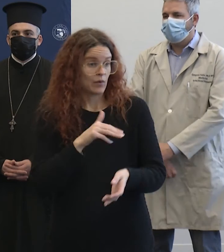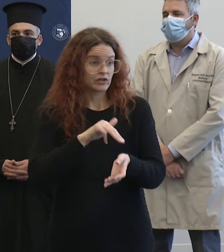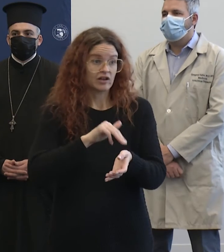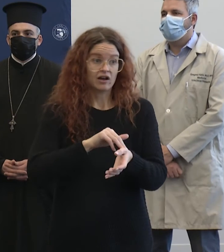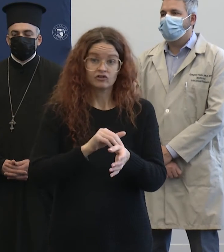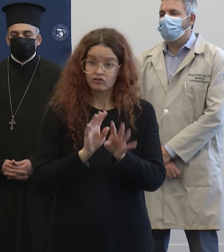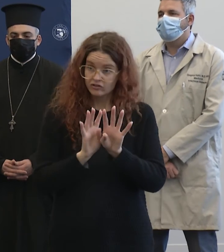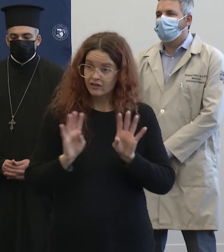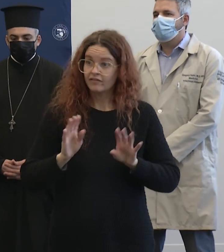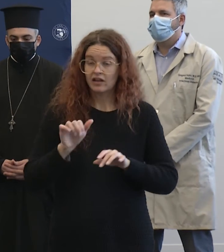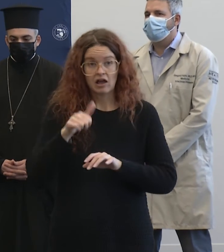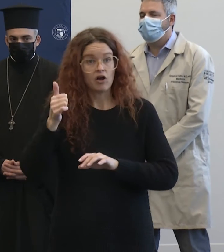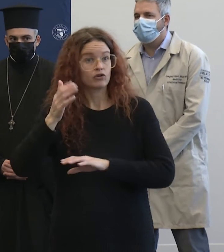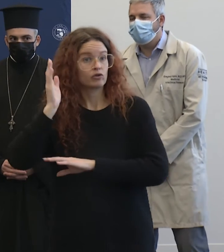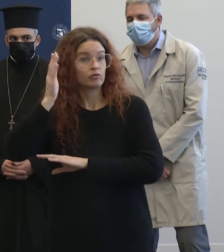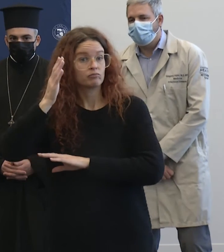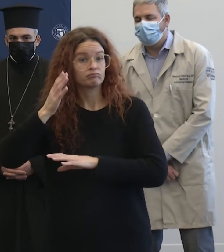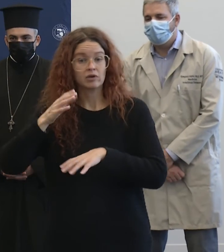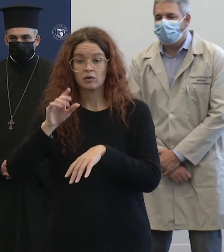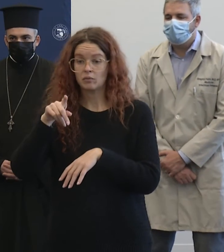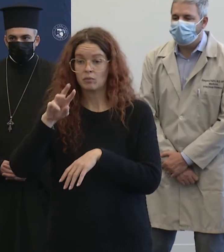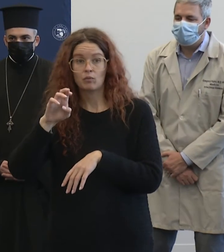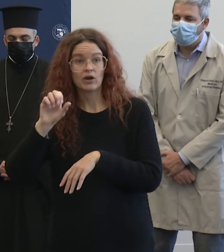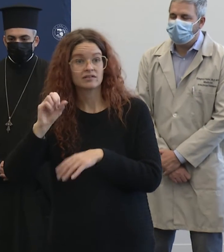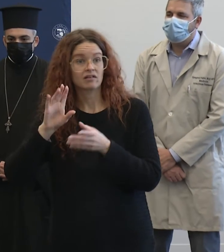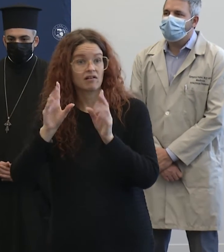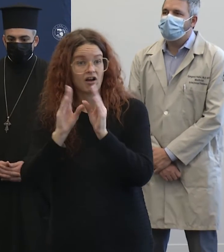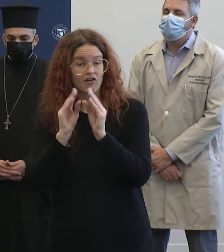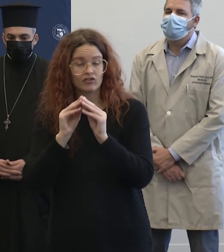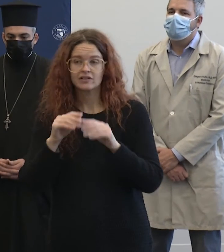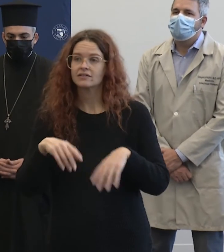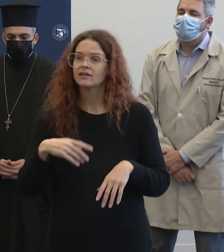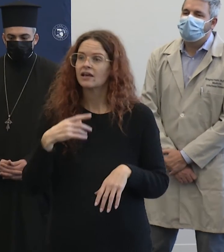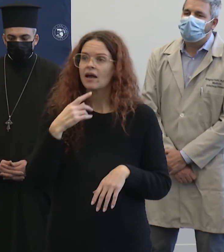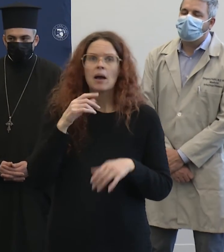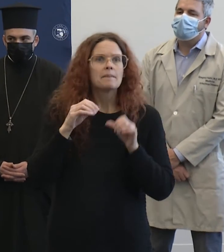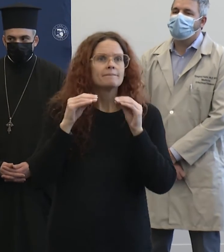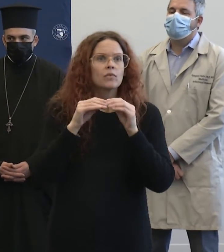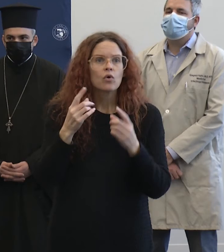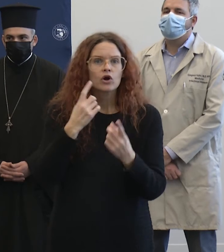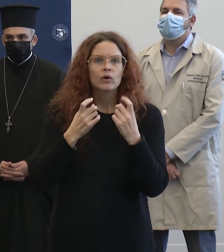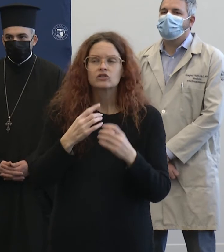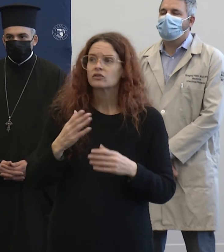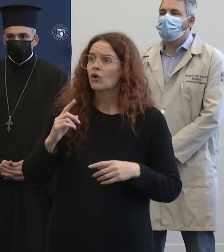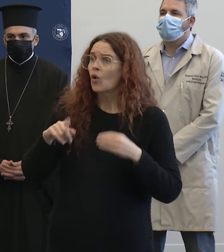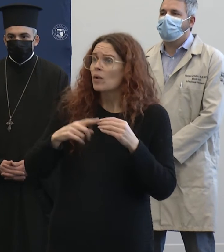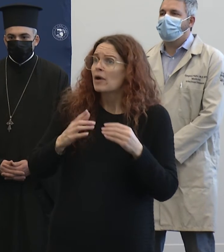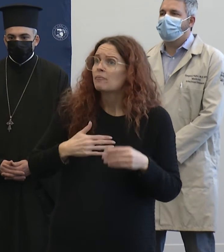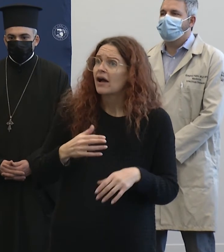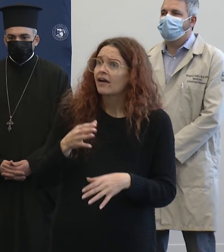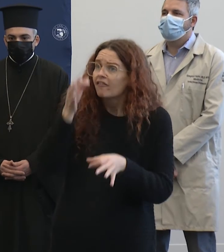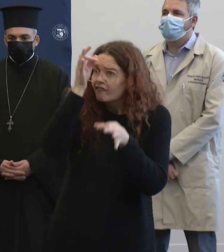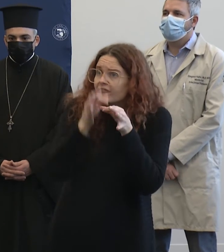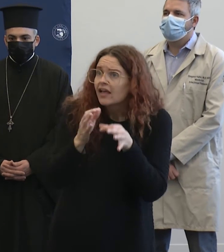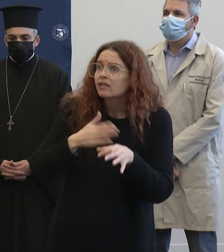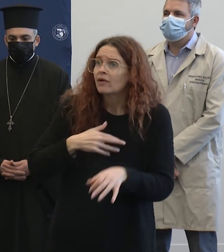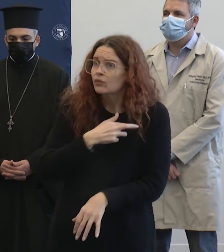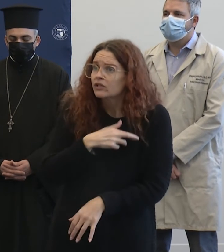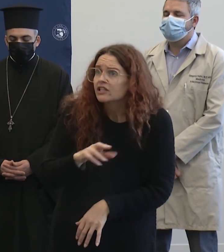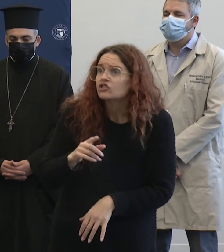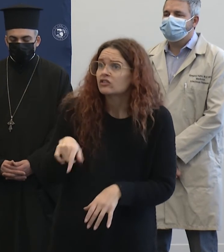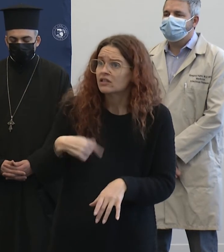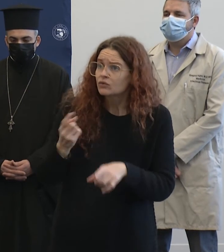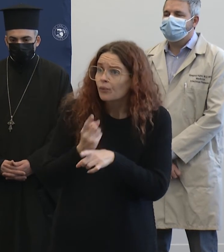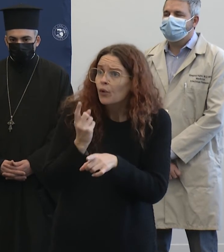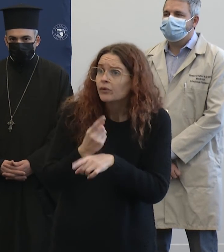stood here at other press conferences before. Then still we had questions. Well, what about my faith? What about my religion? Is this the appropriate thing that